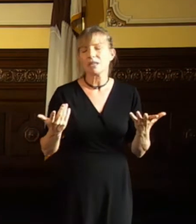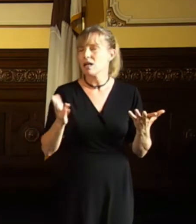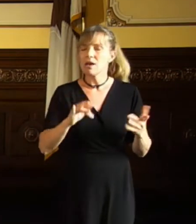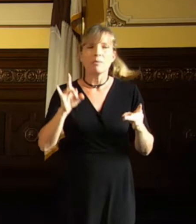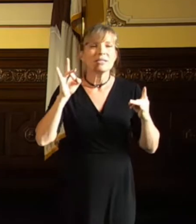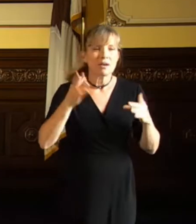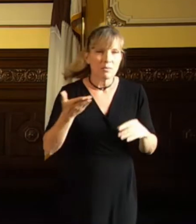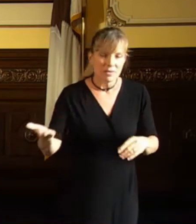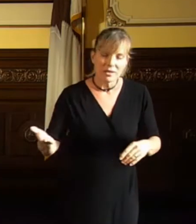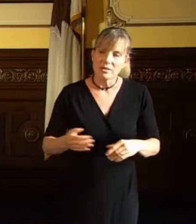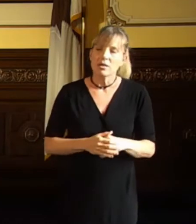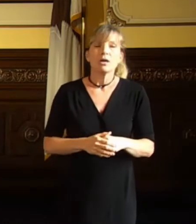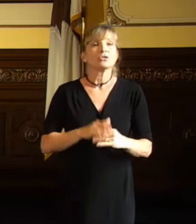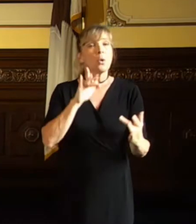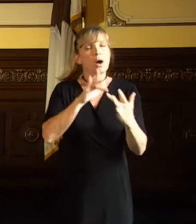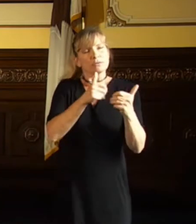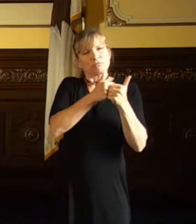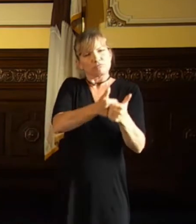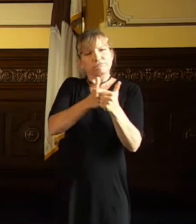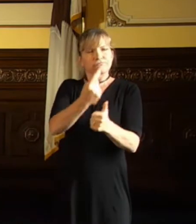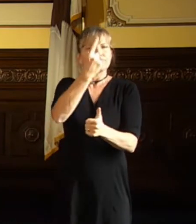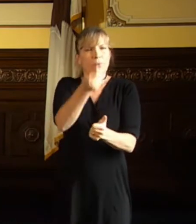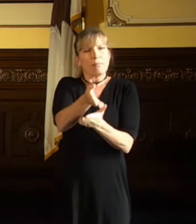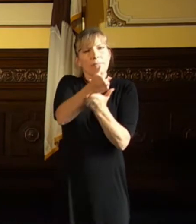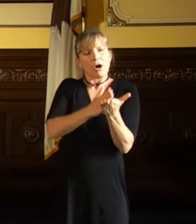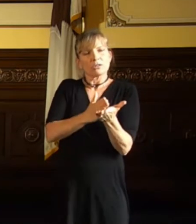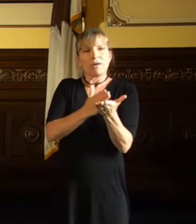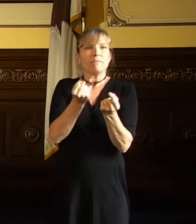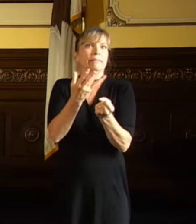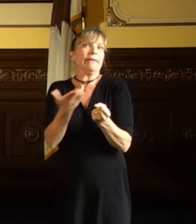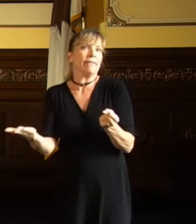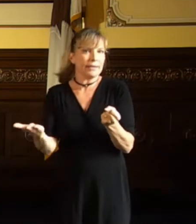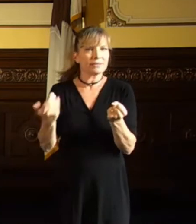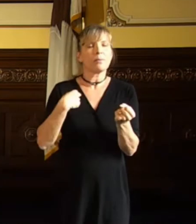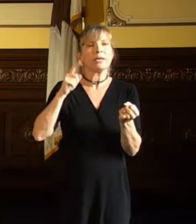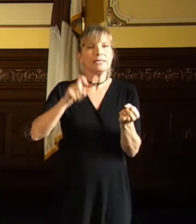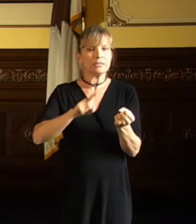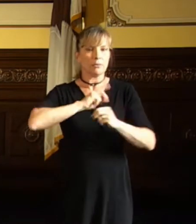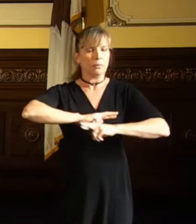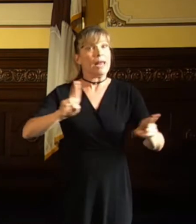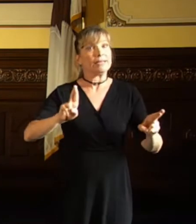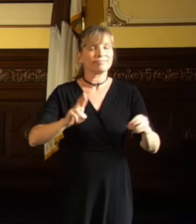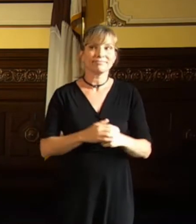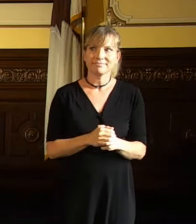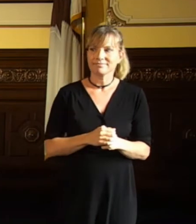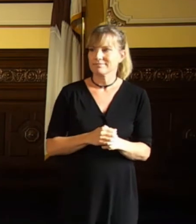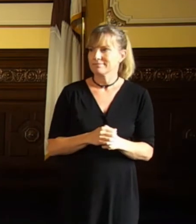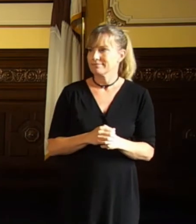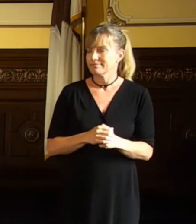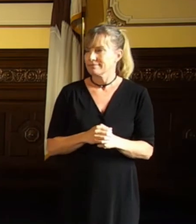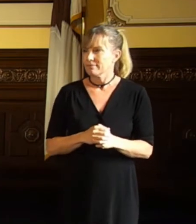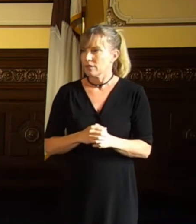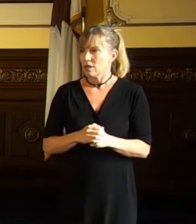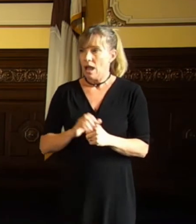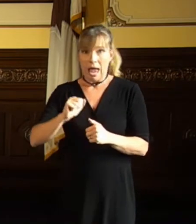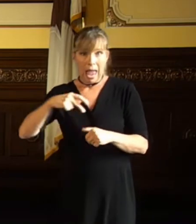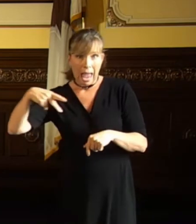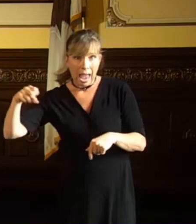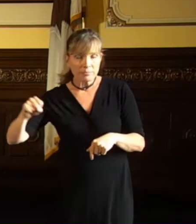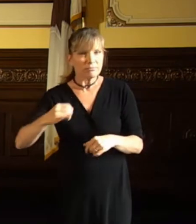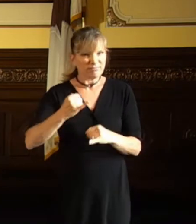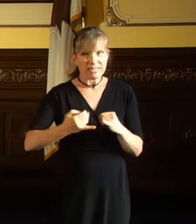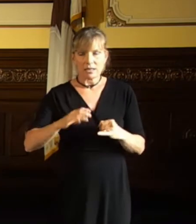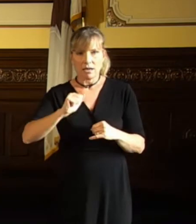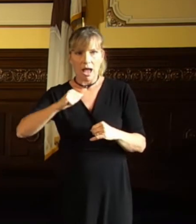would be a terrible thing. So the contact tracing is just one piece of a number of things we need to be ready for going forward. Apps, last